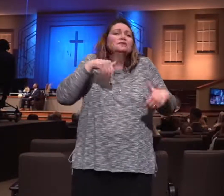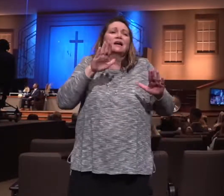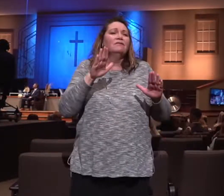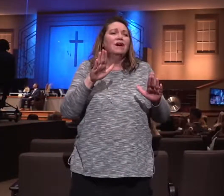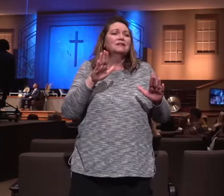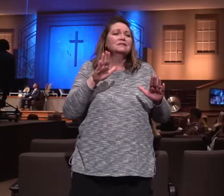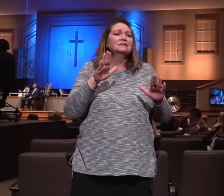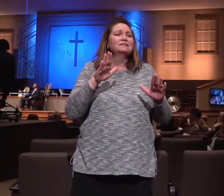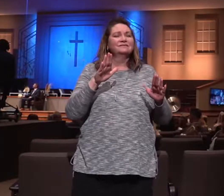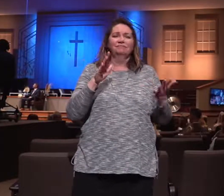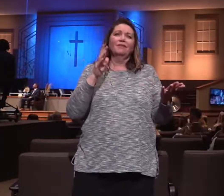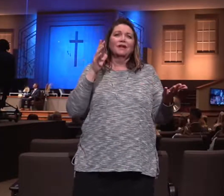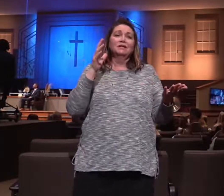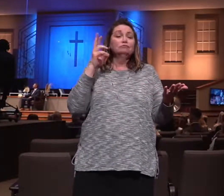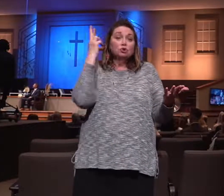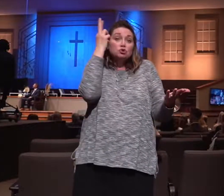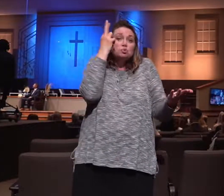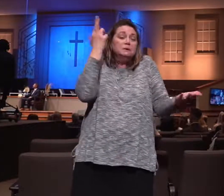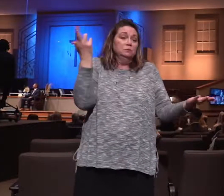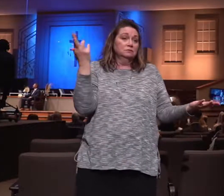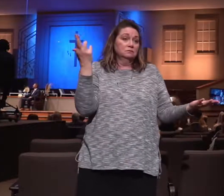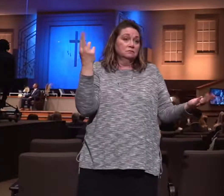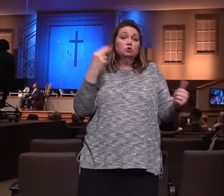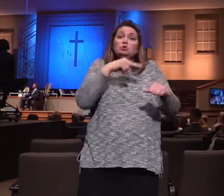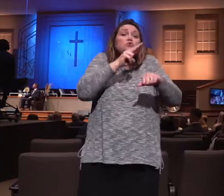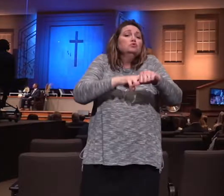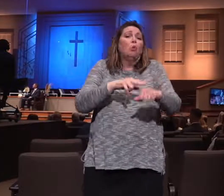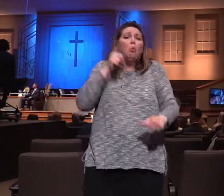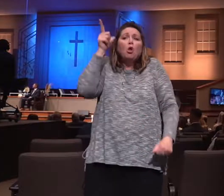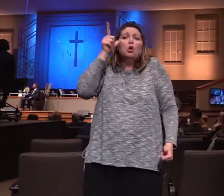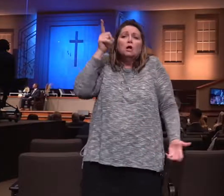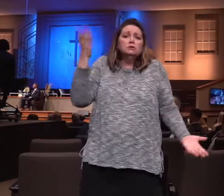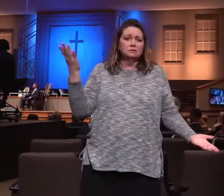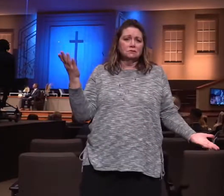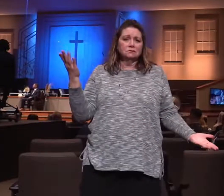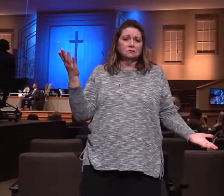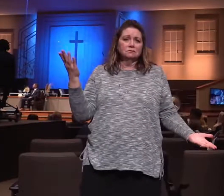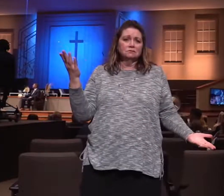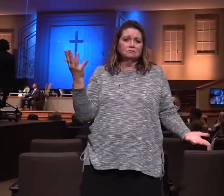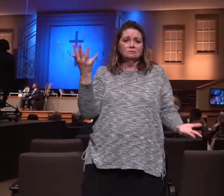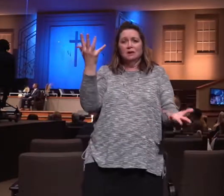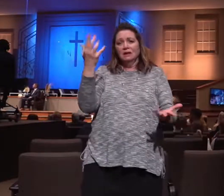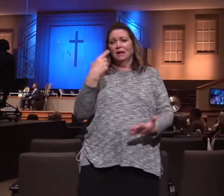Think about that while you fill your cards out tonight. We love you guys. Thank you.